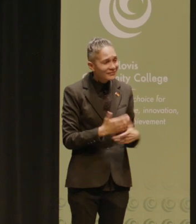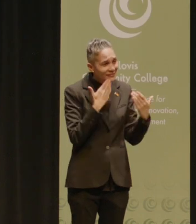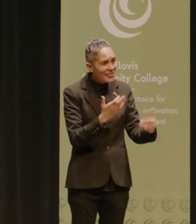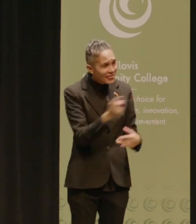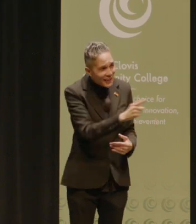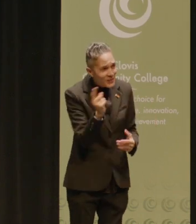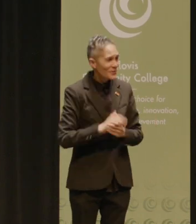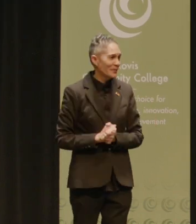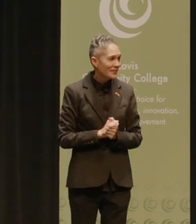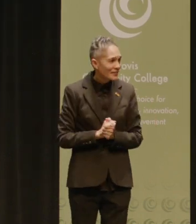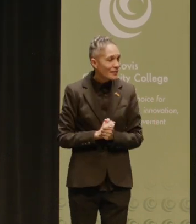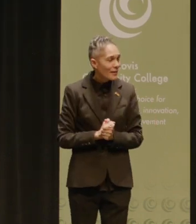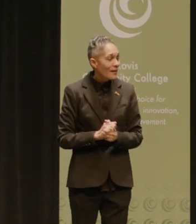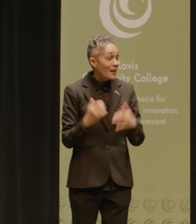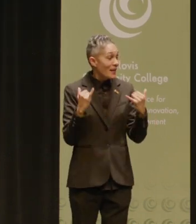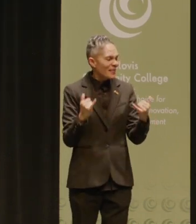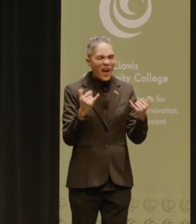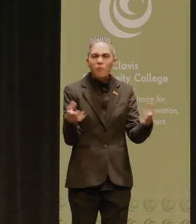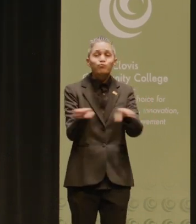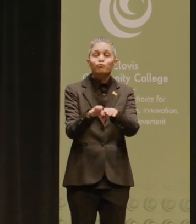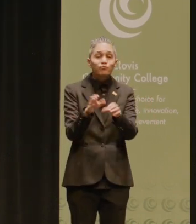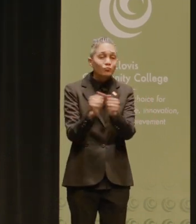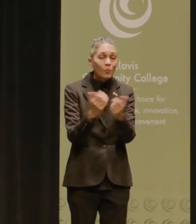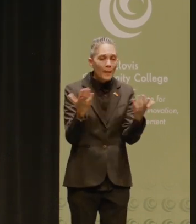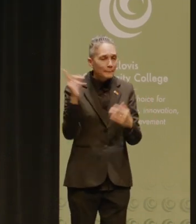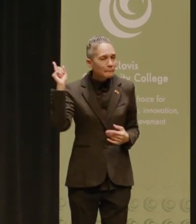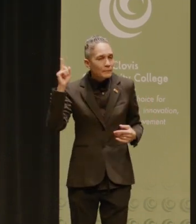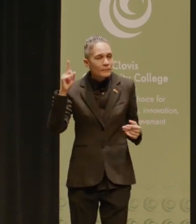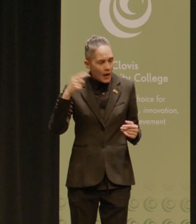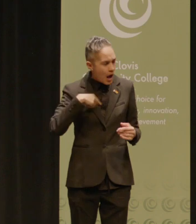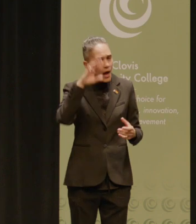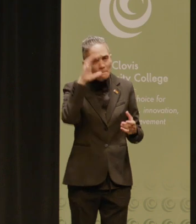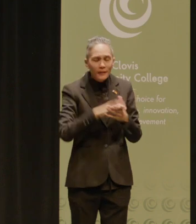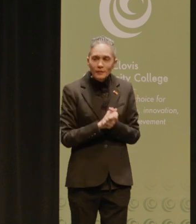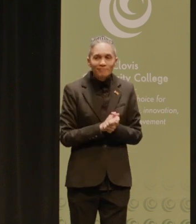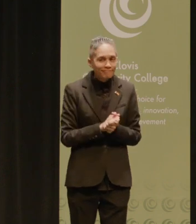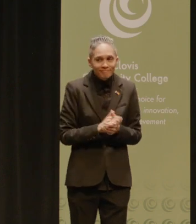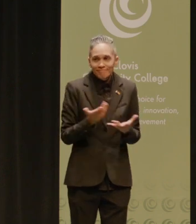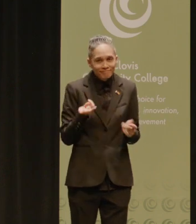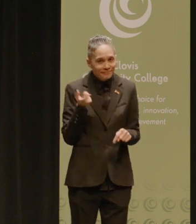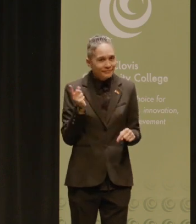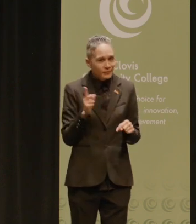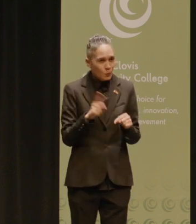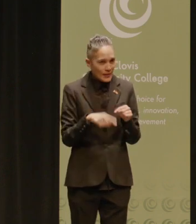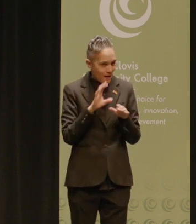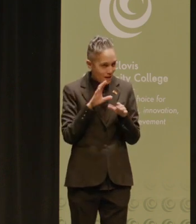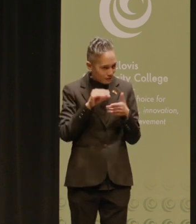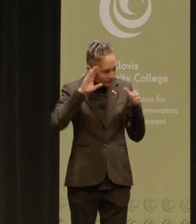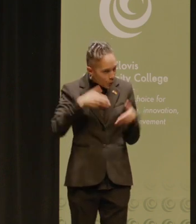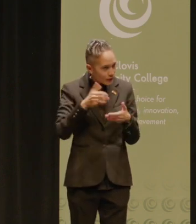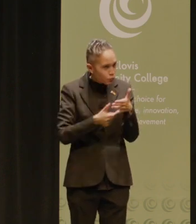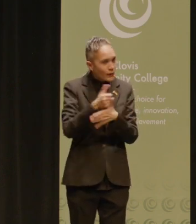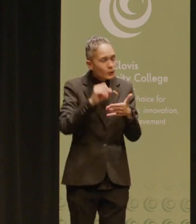you so much. And then I want to end by saying, I firmly believe that there's no way that we can be student-centered without first